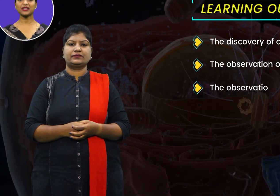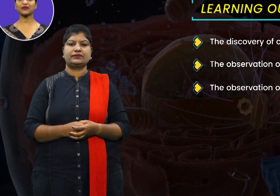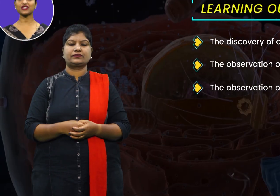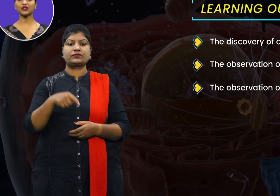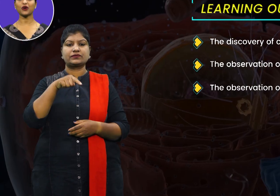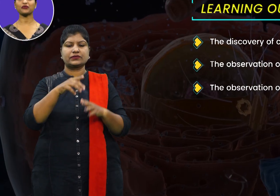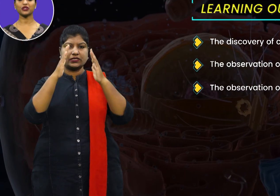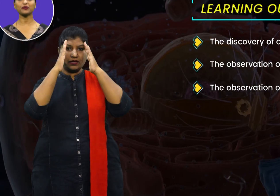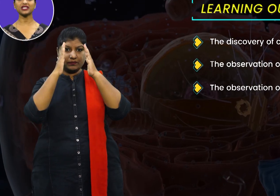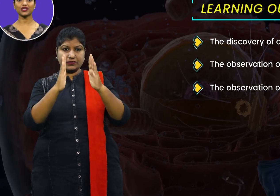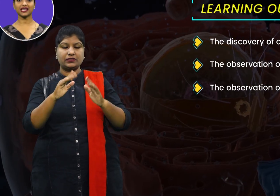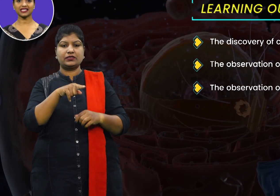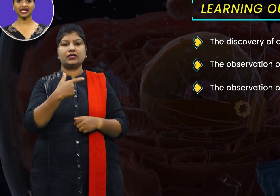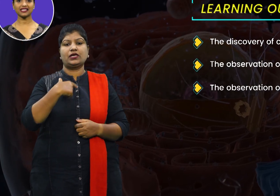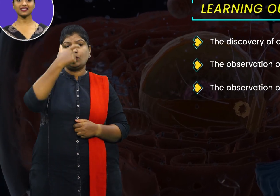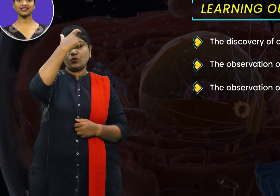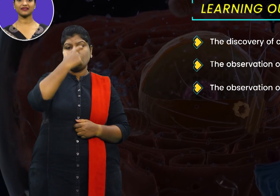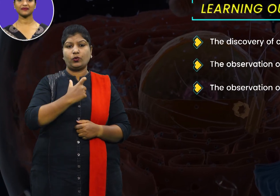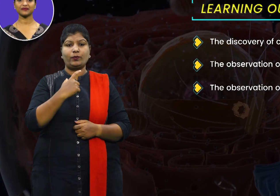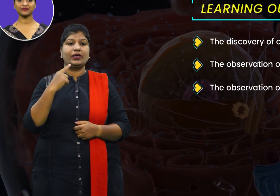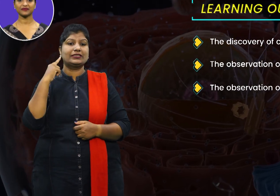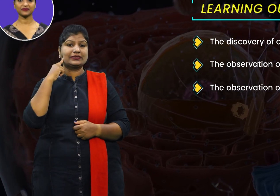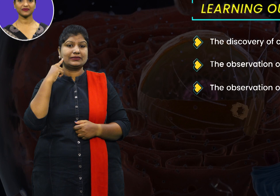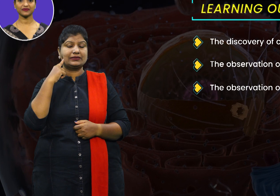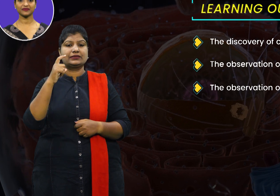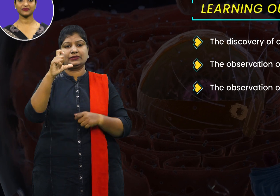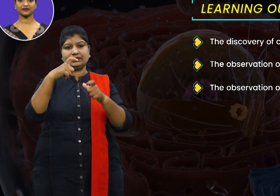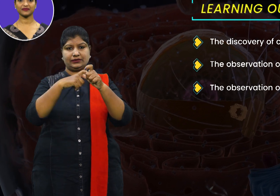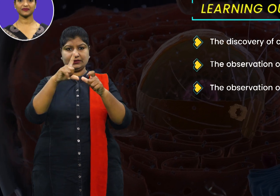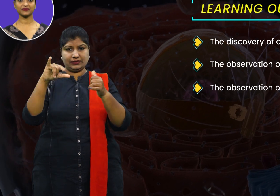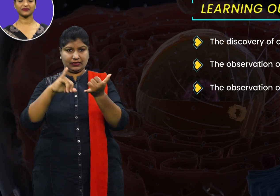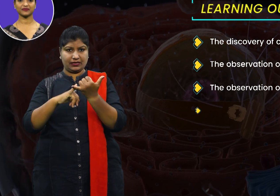the observation of human cheek cells,